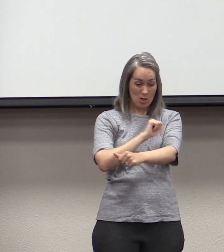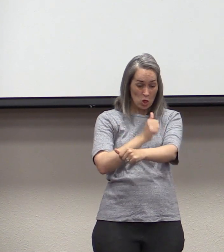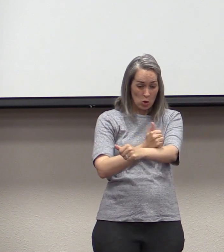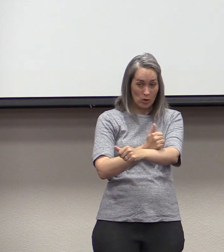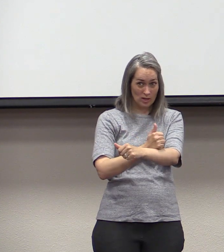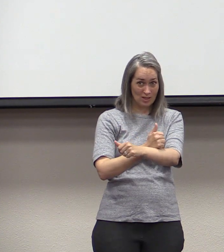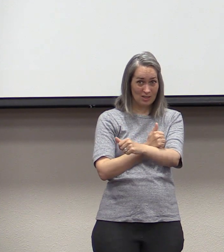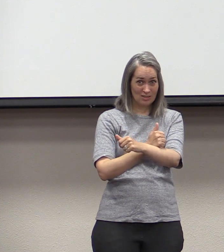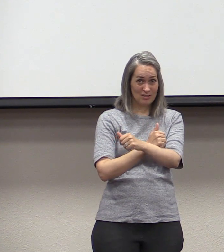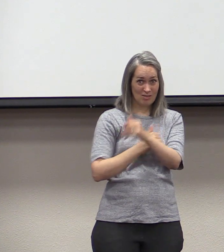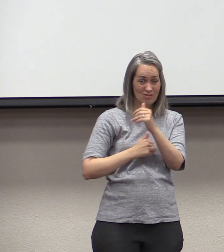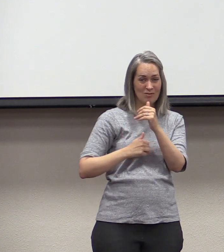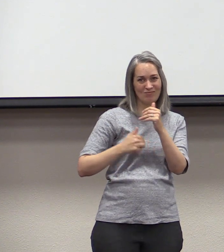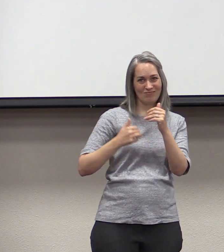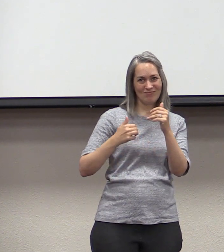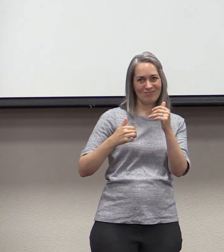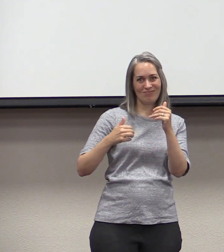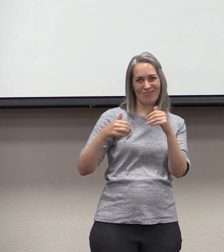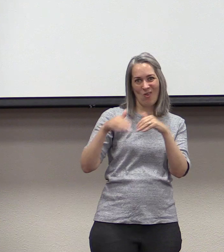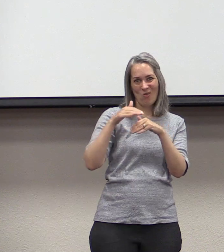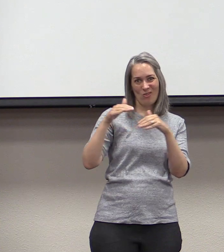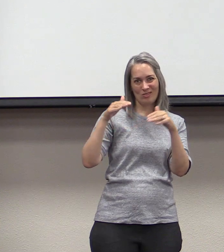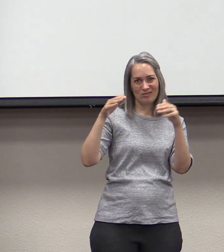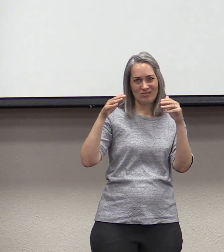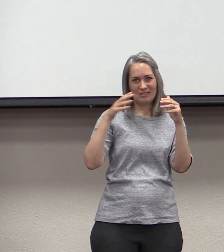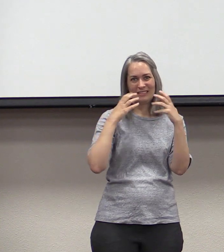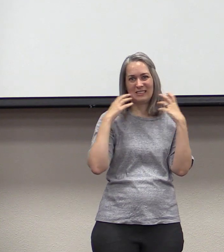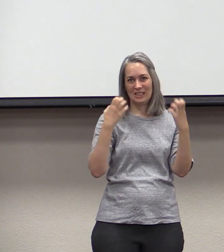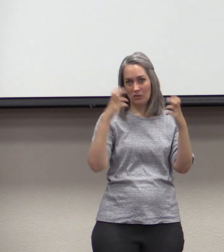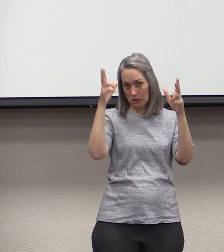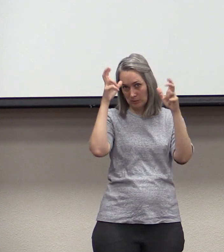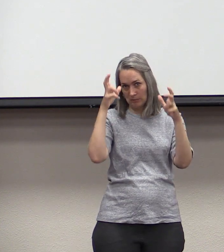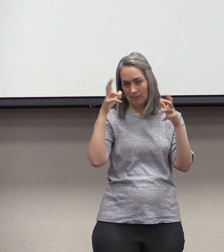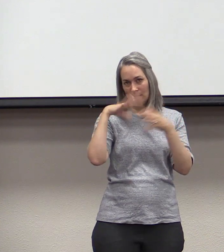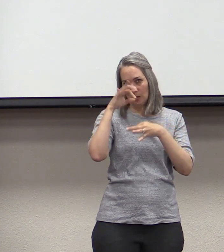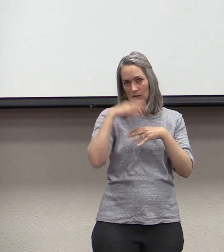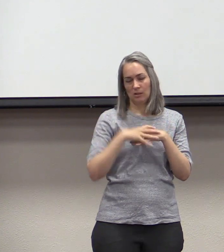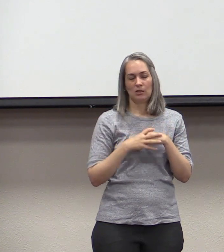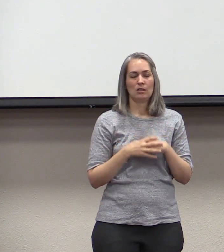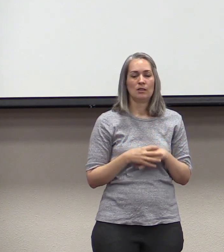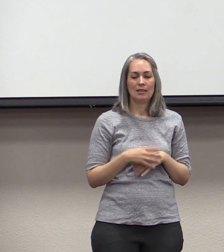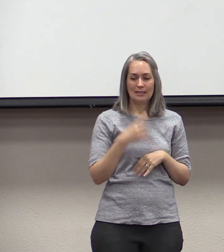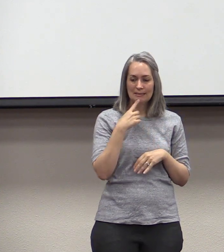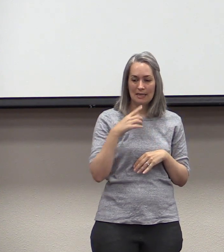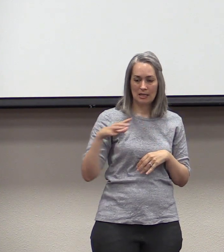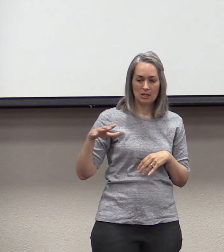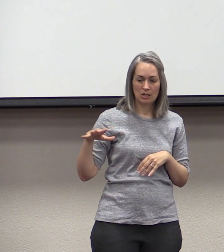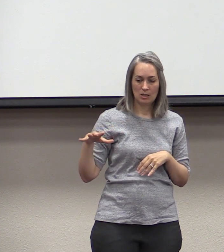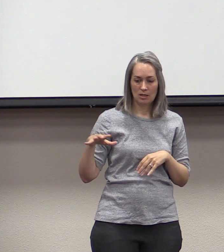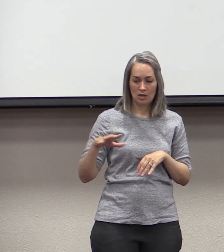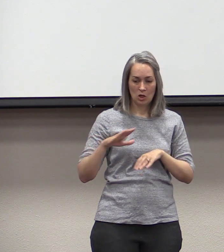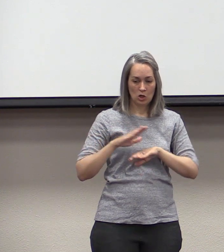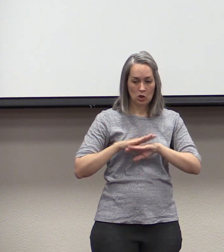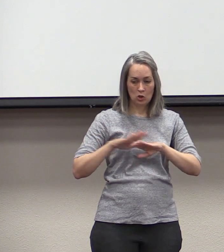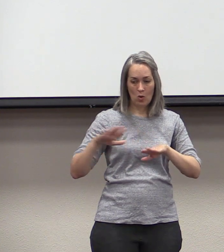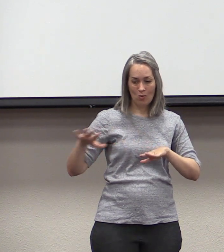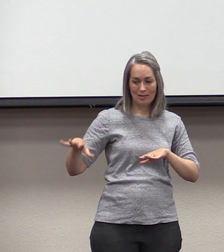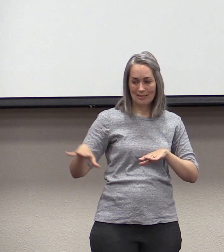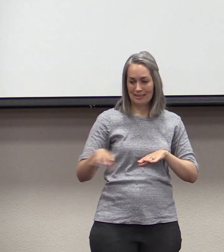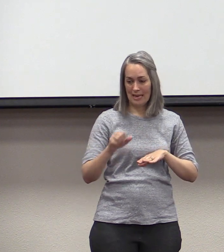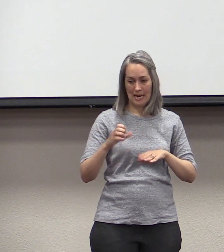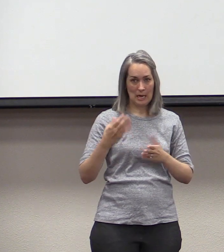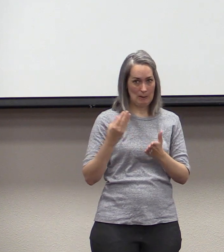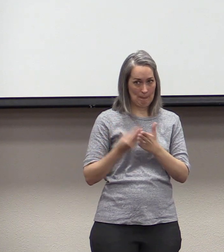Take nothing for the journey except a staff, no bread, no bag, no money in your belts.